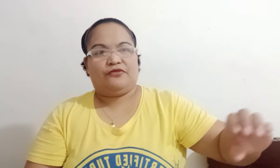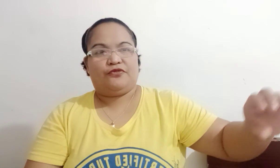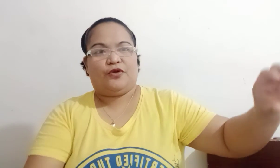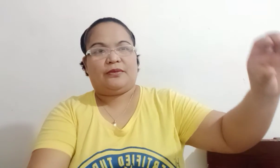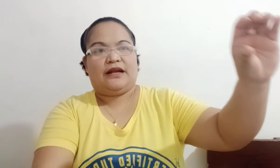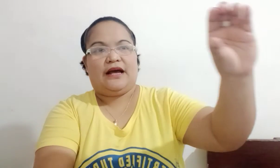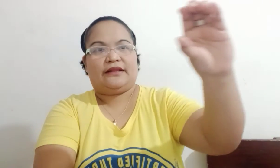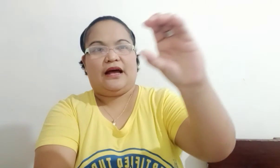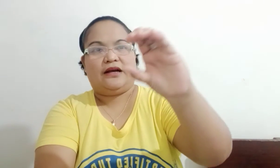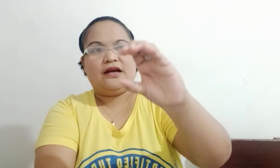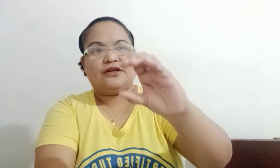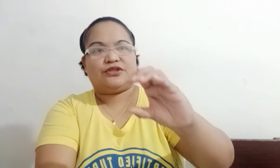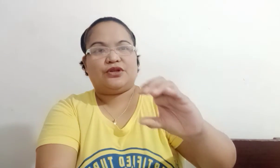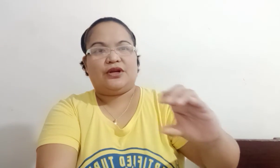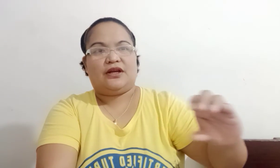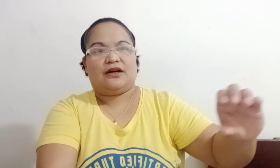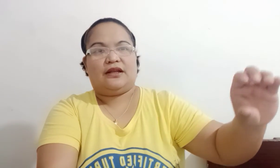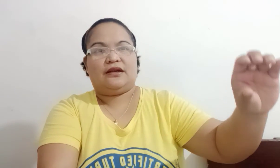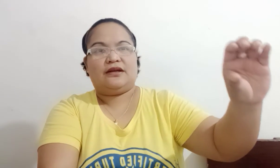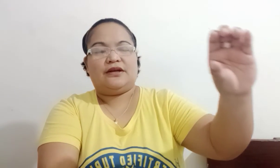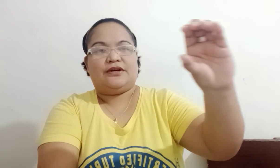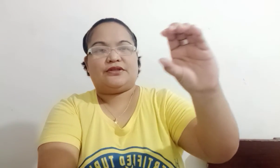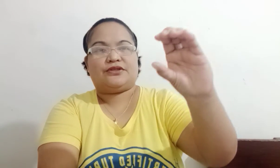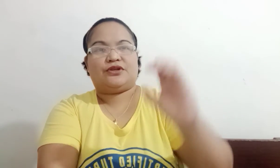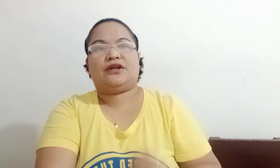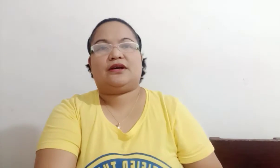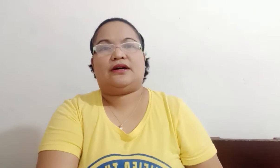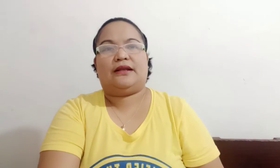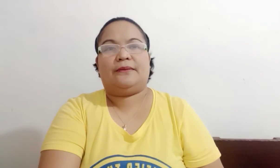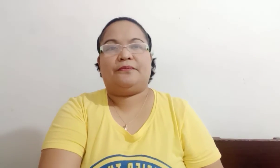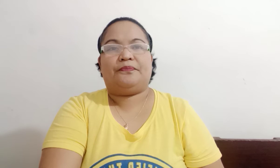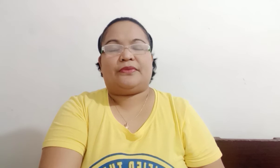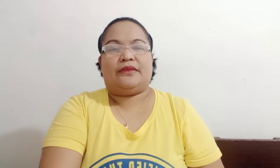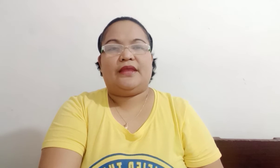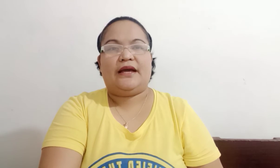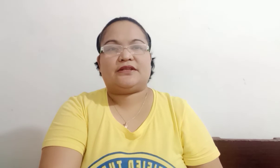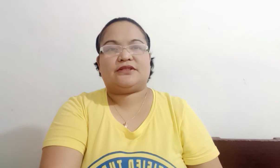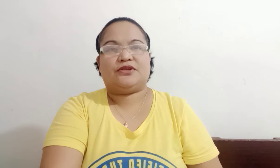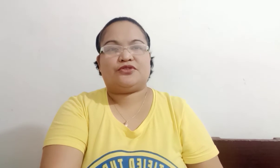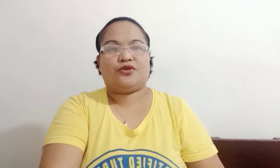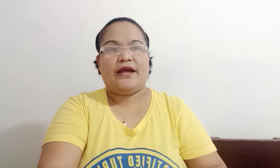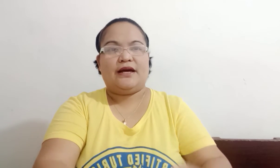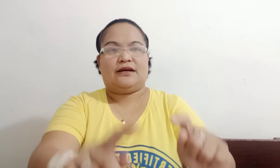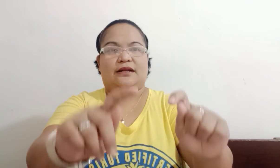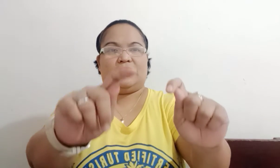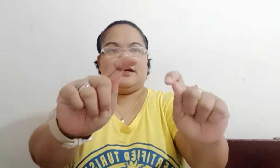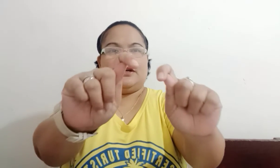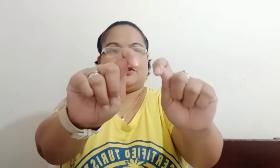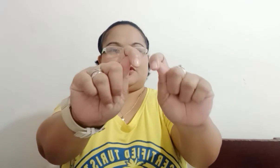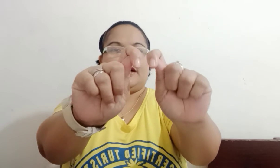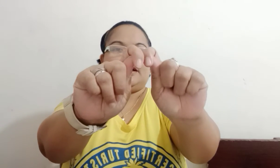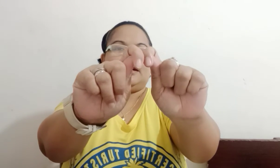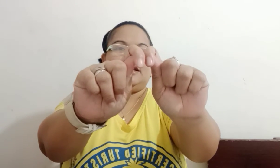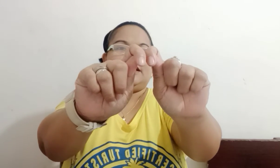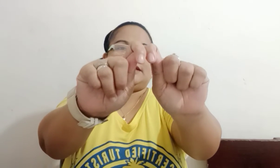mag-form ka lang ng circle. circle, Next, triangle. Triangle is